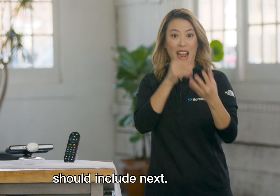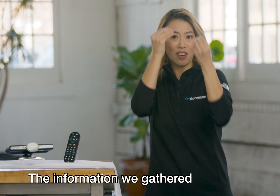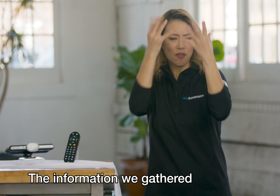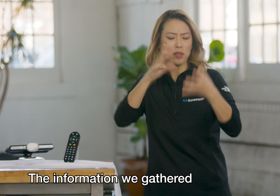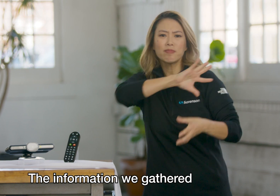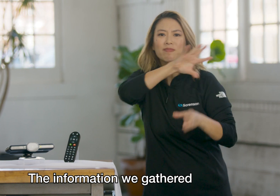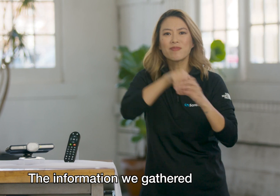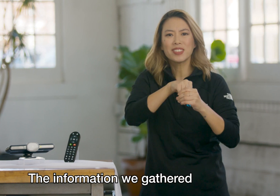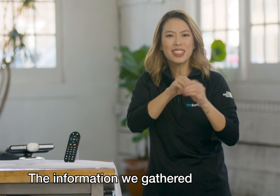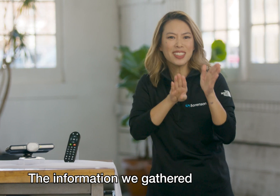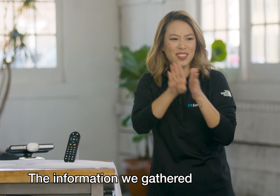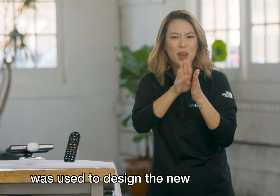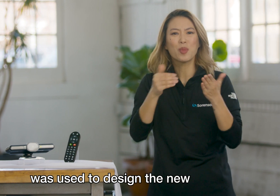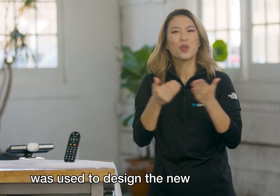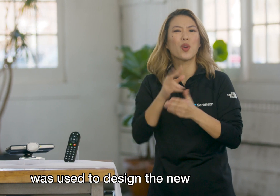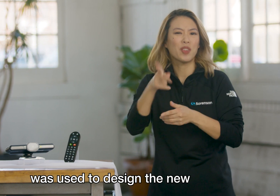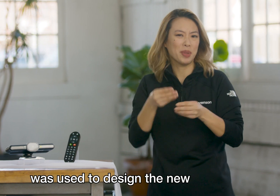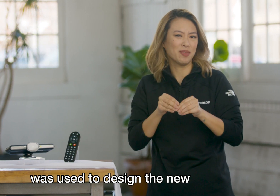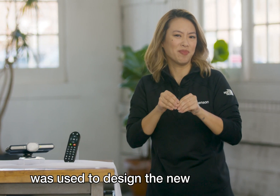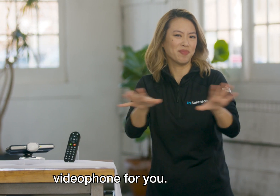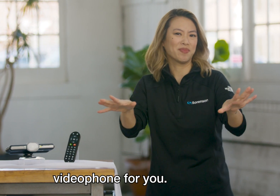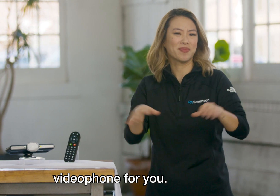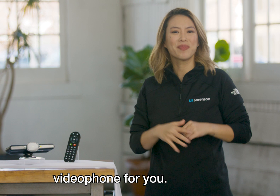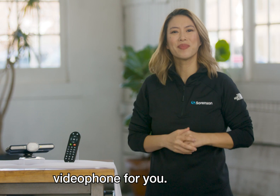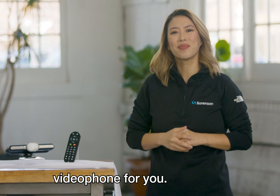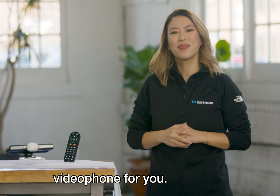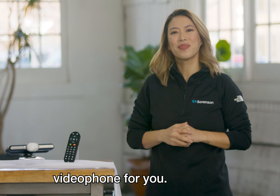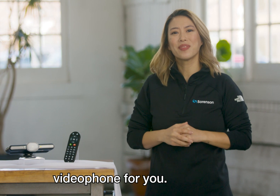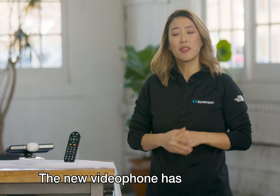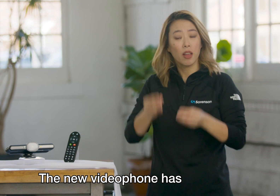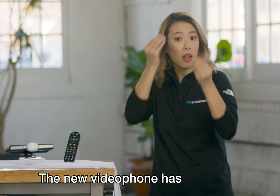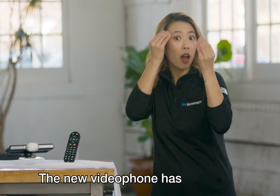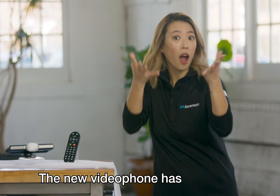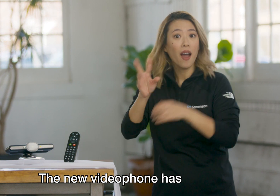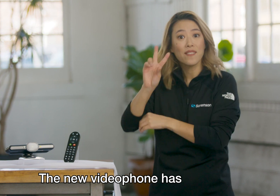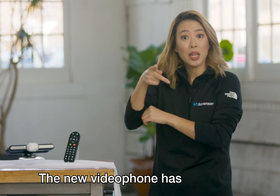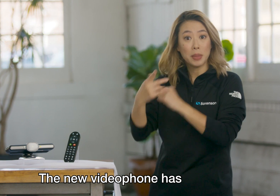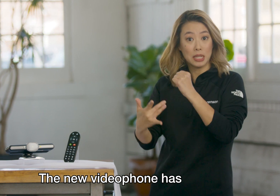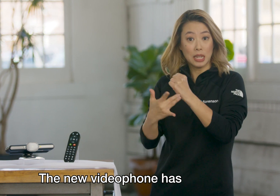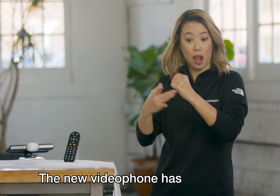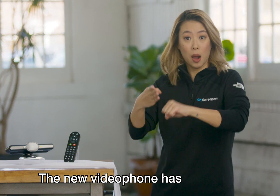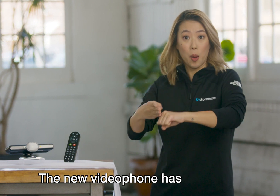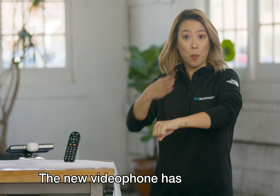The information we gathered was used to design the new video phone for you. The new video phone